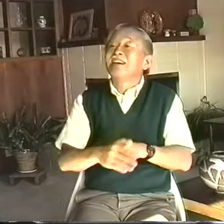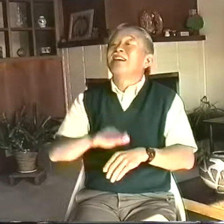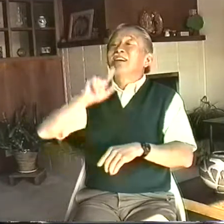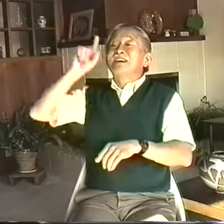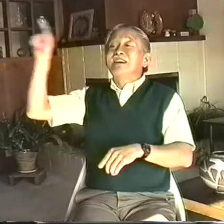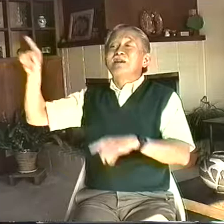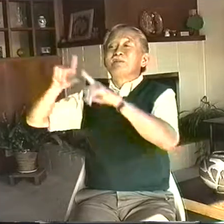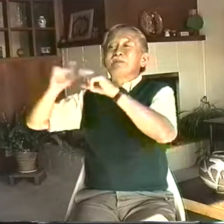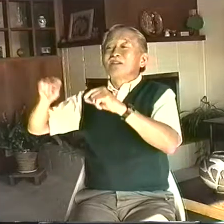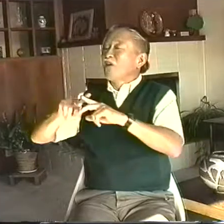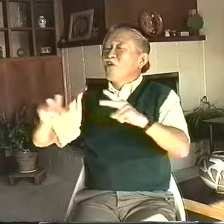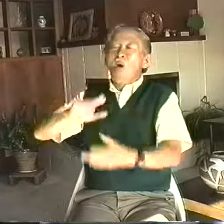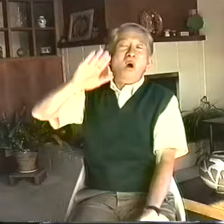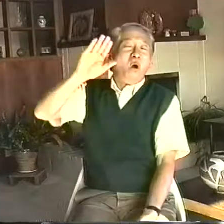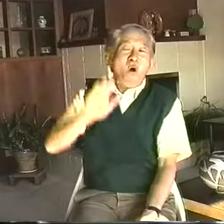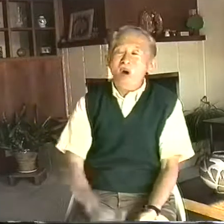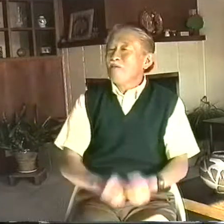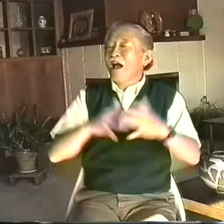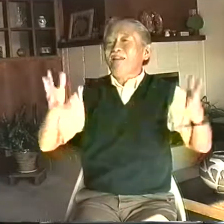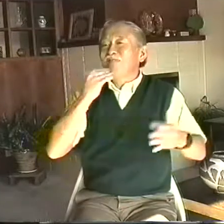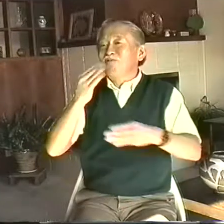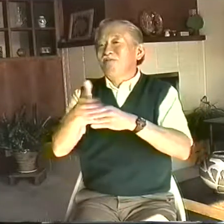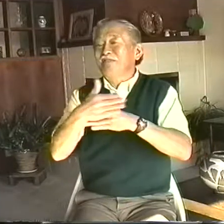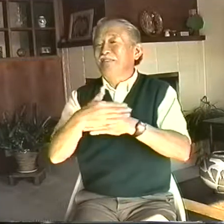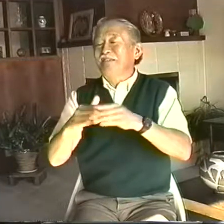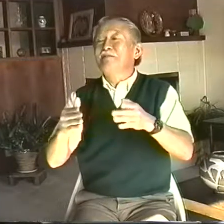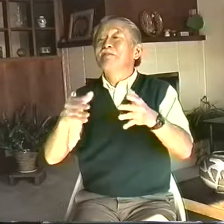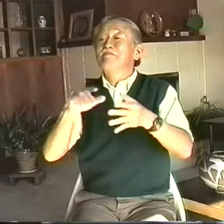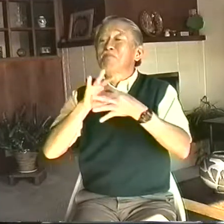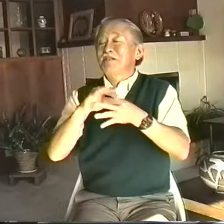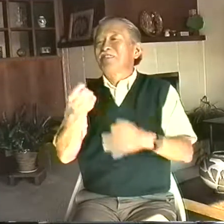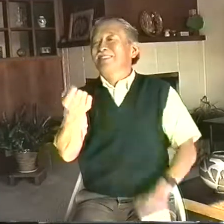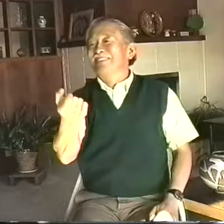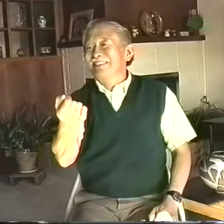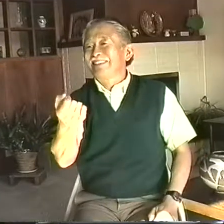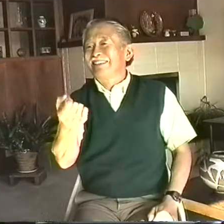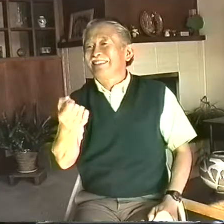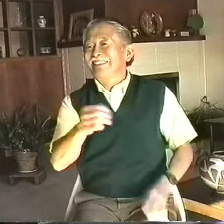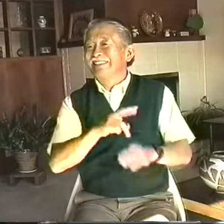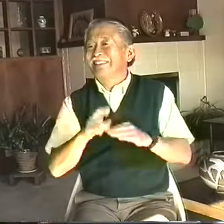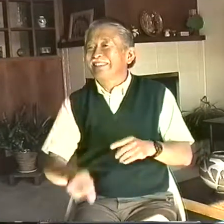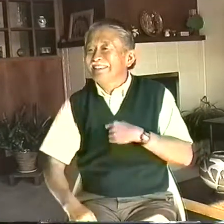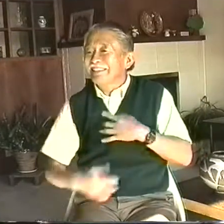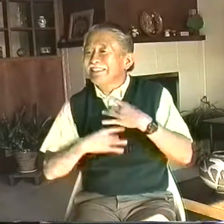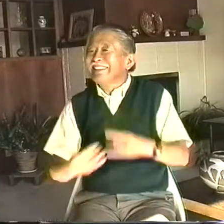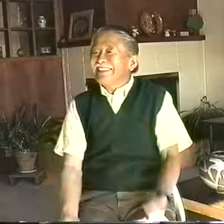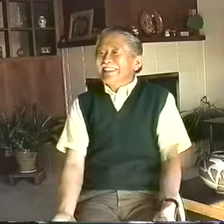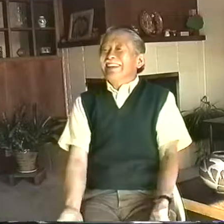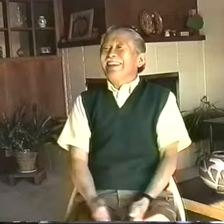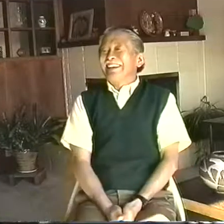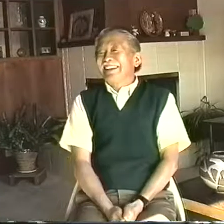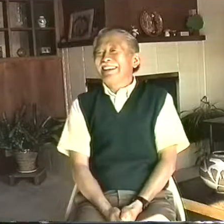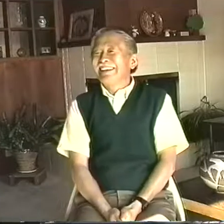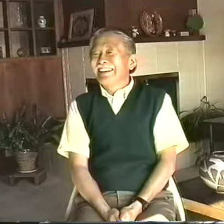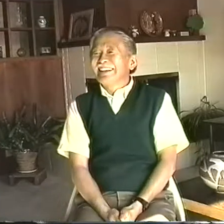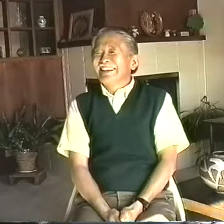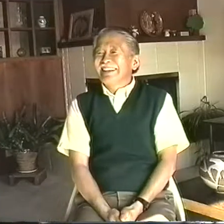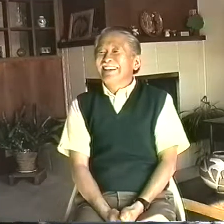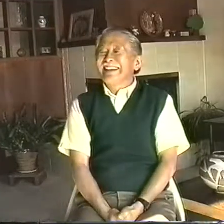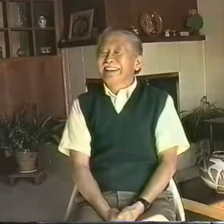their diet had more fish in it. The lowest incidence of heart disease was found in Japanese living in Japan because their